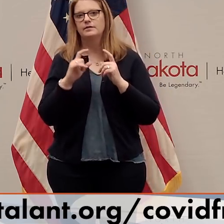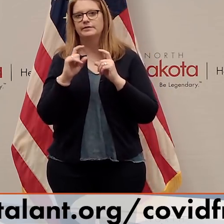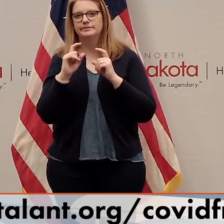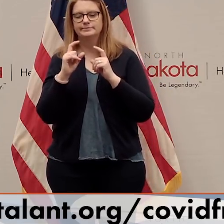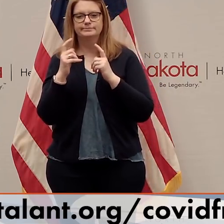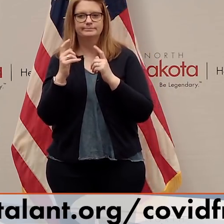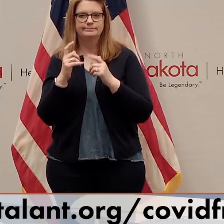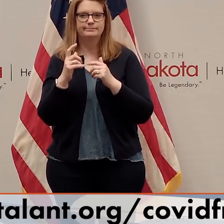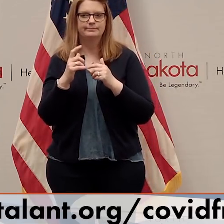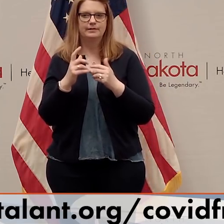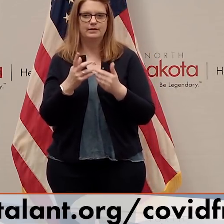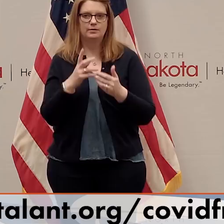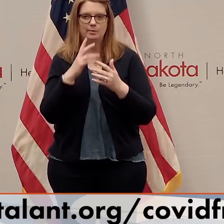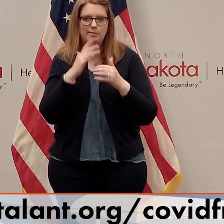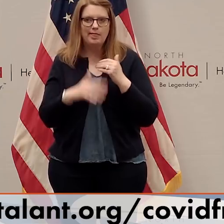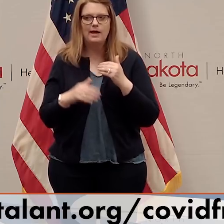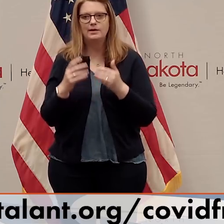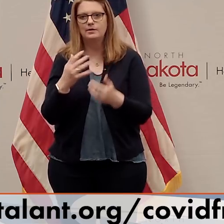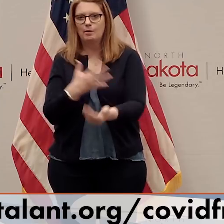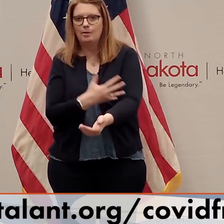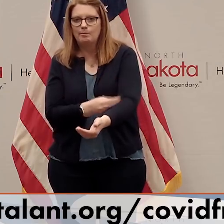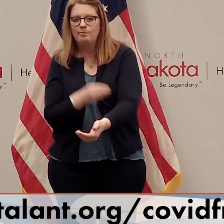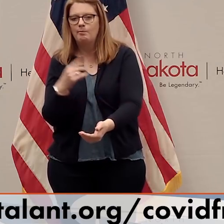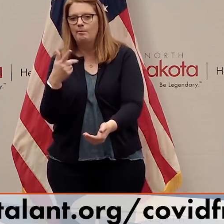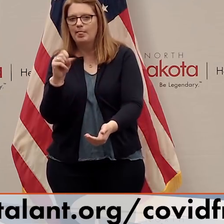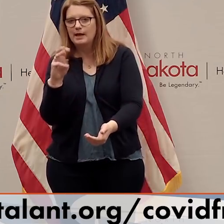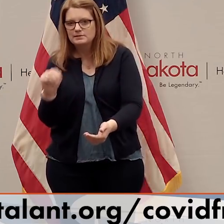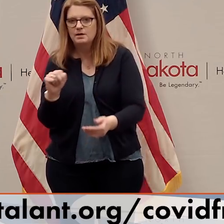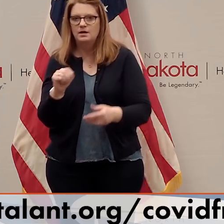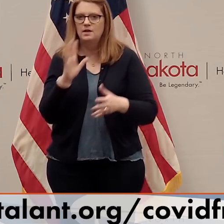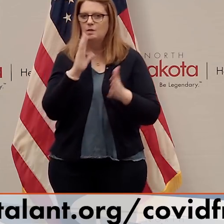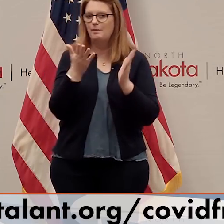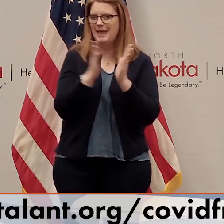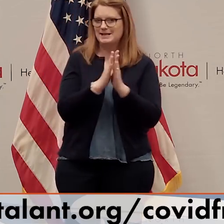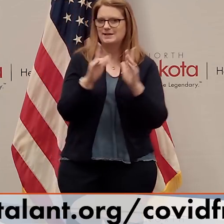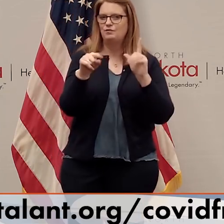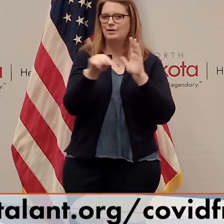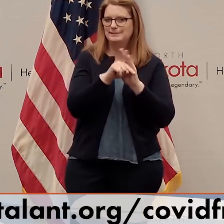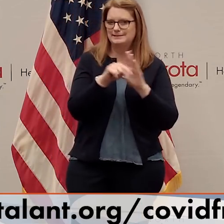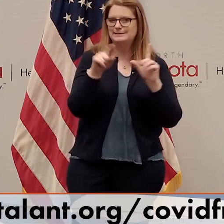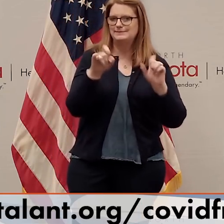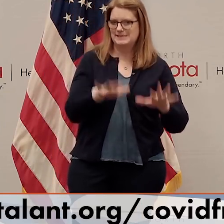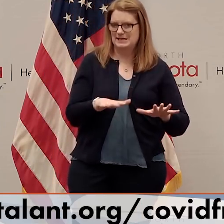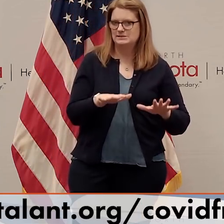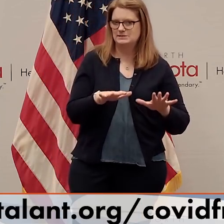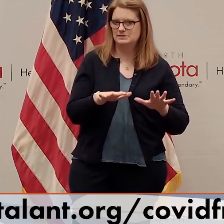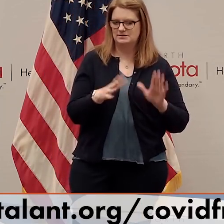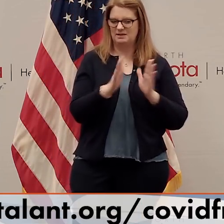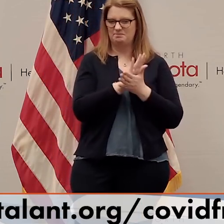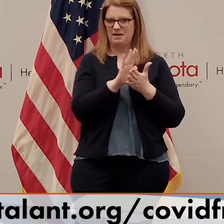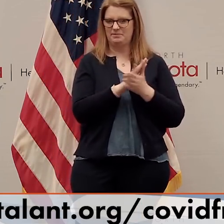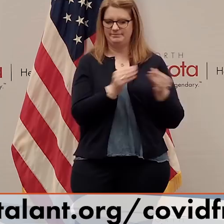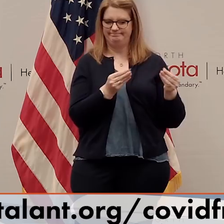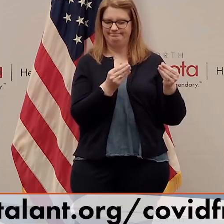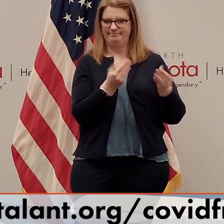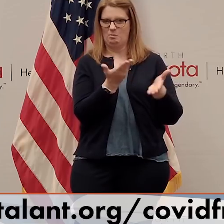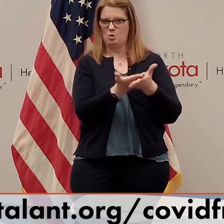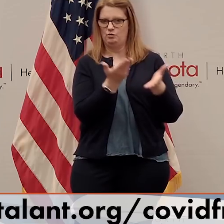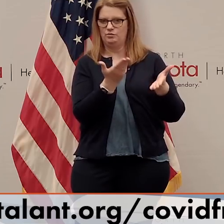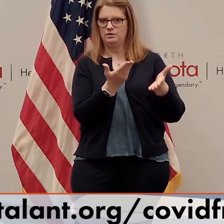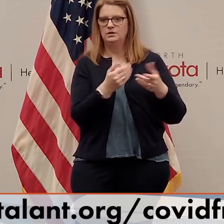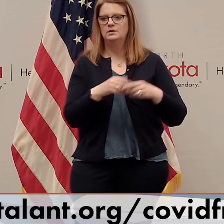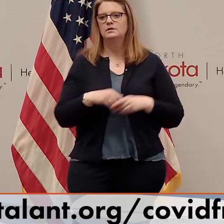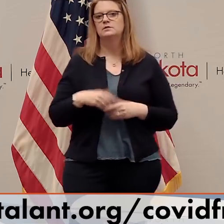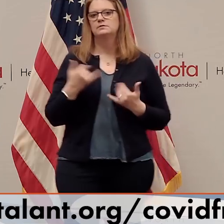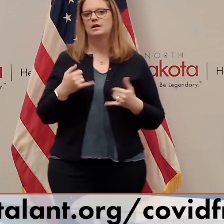negative test to go along with your application. And then the process of